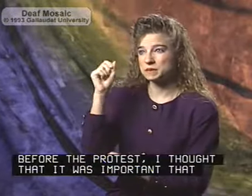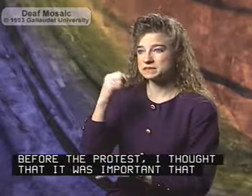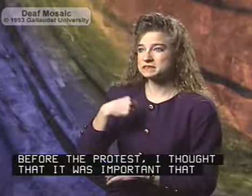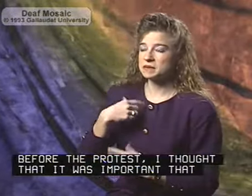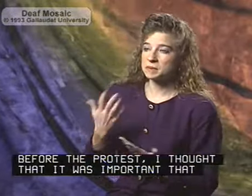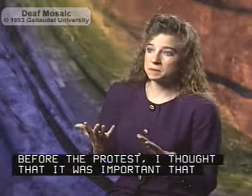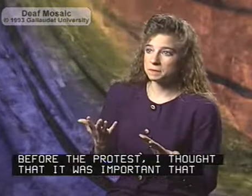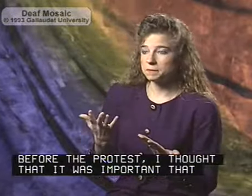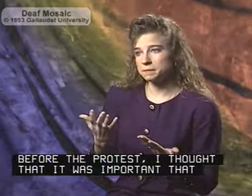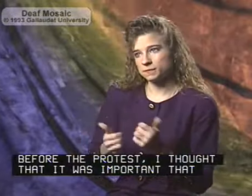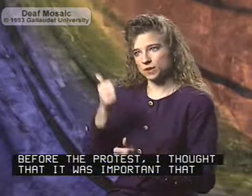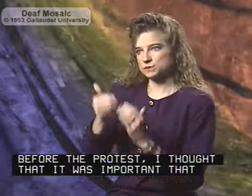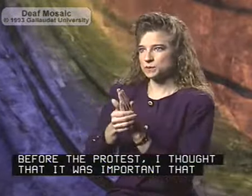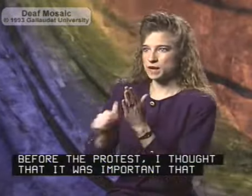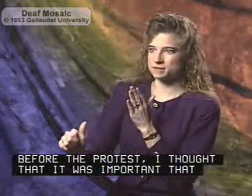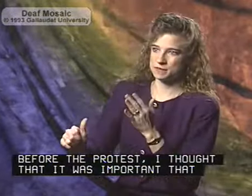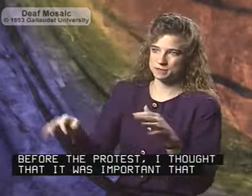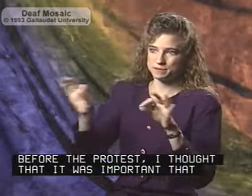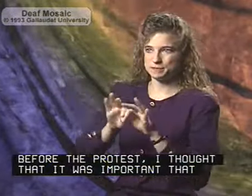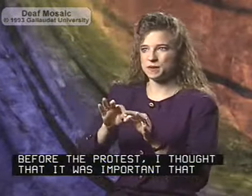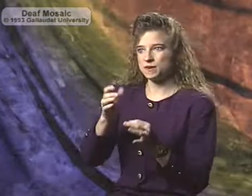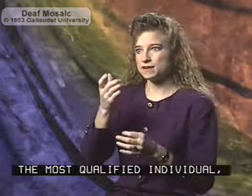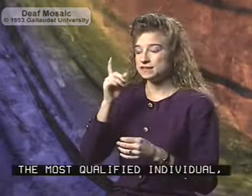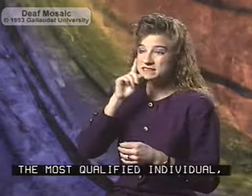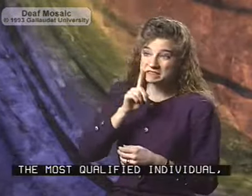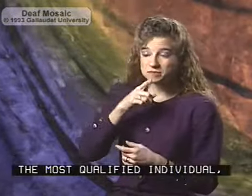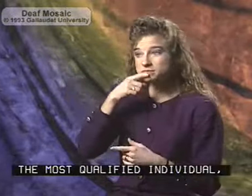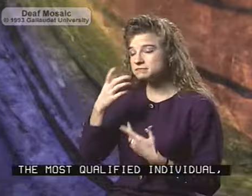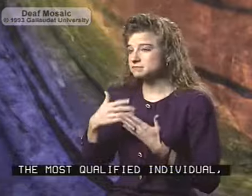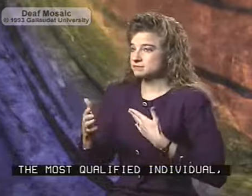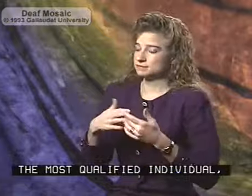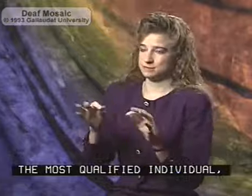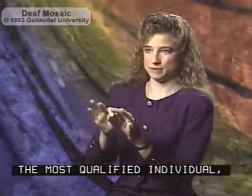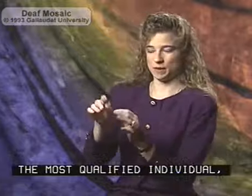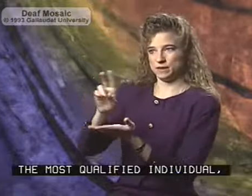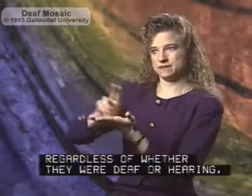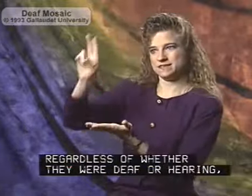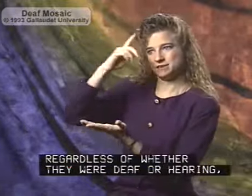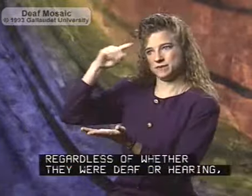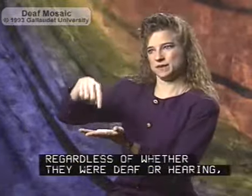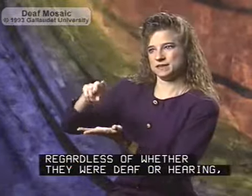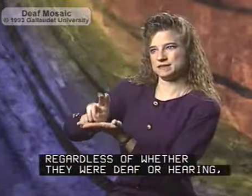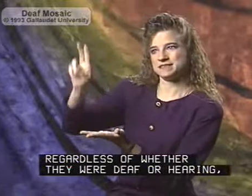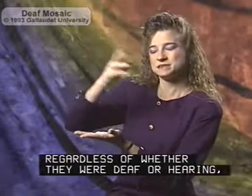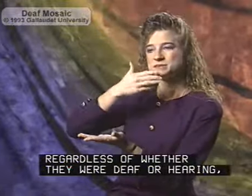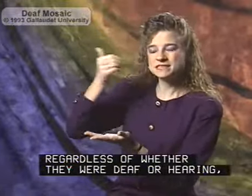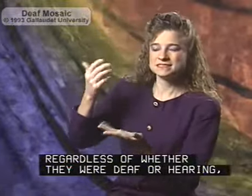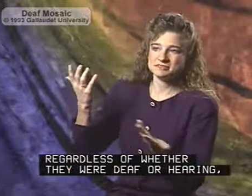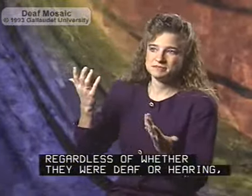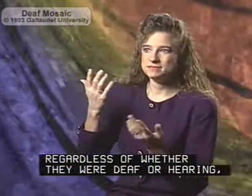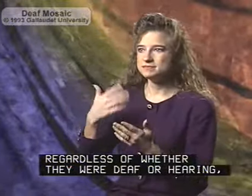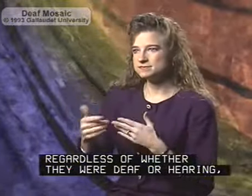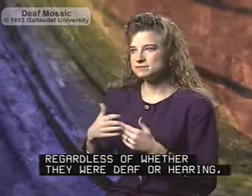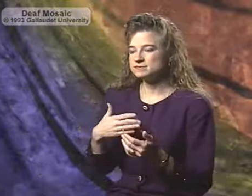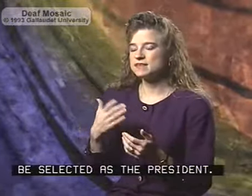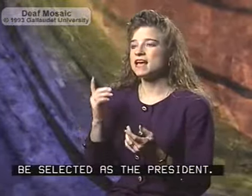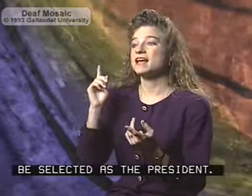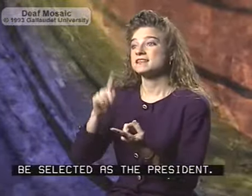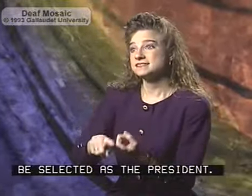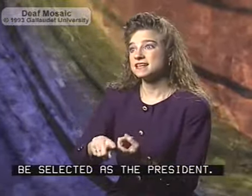the protest, I thought that it was important that the most qualified individual, regardless of whether they were deaf or hearing, be selected as